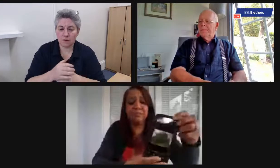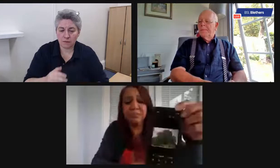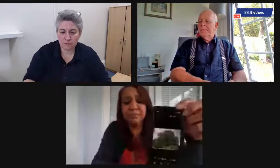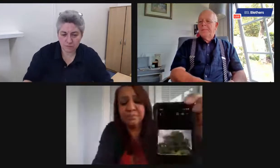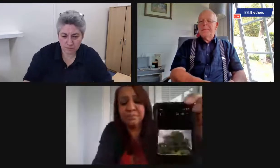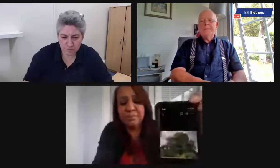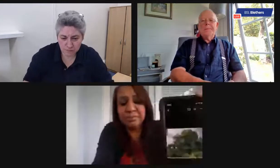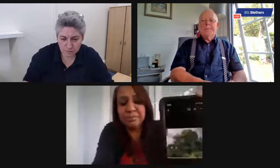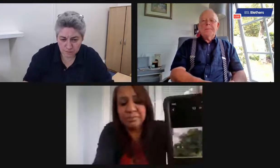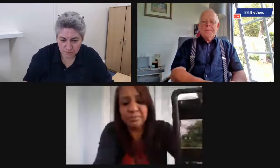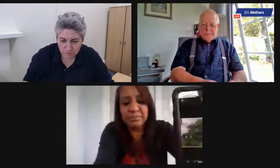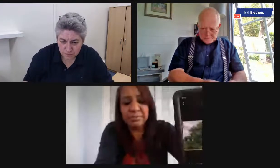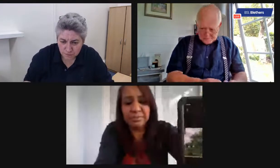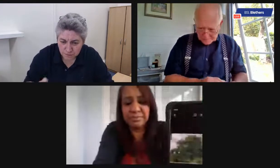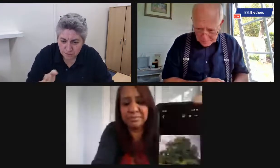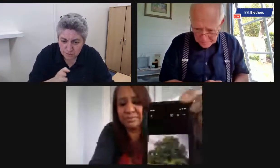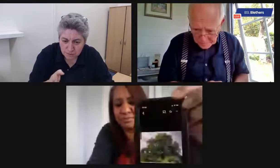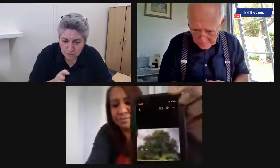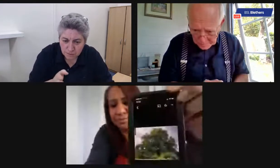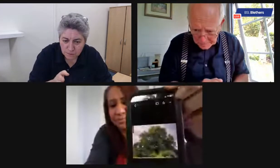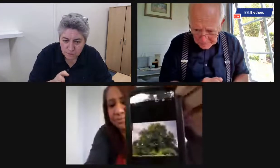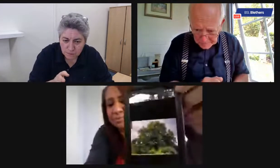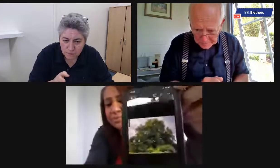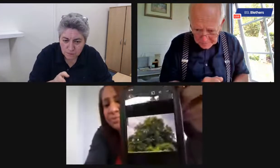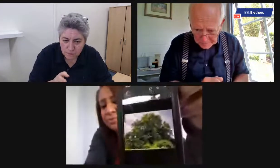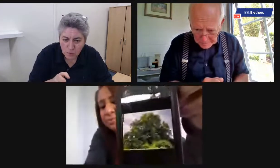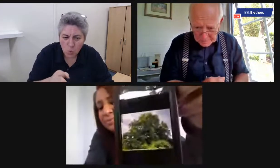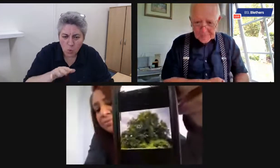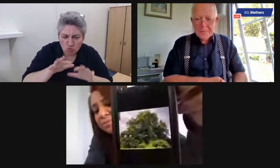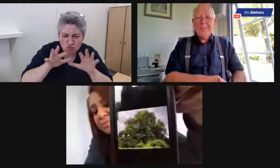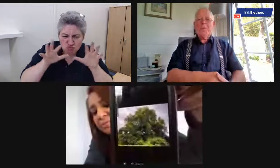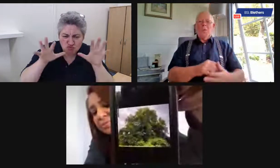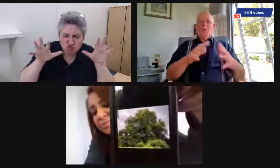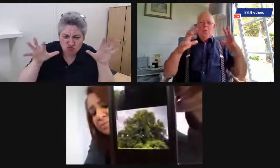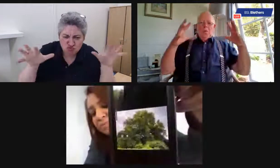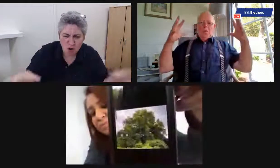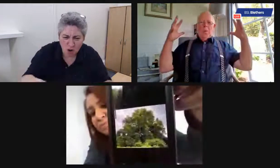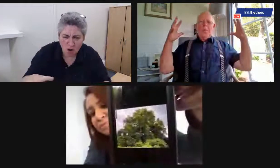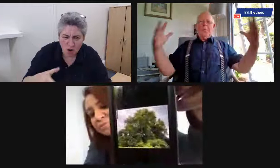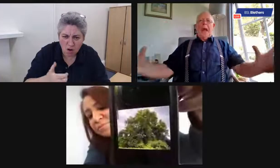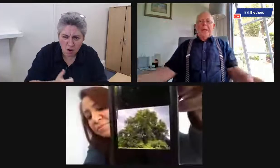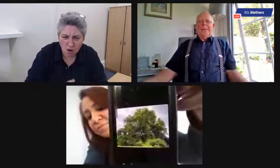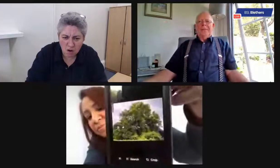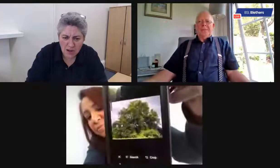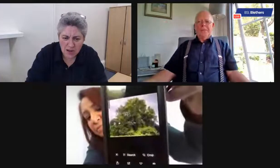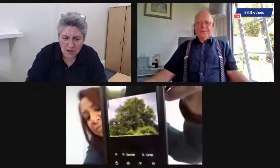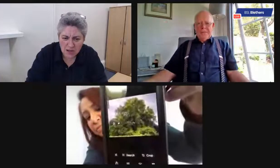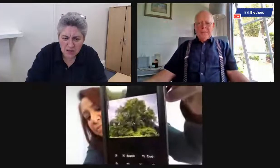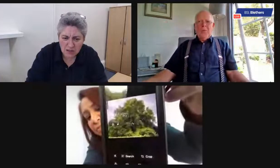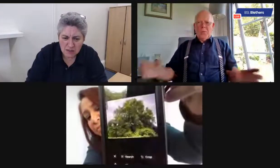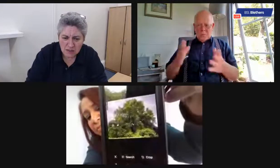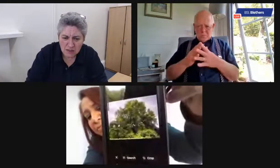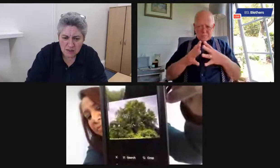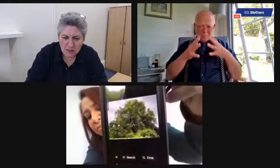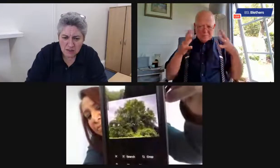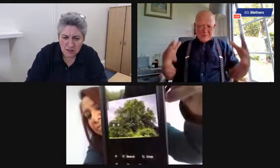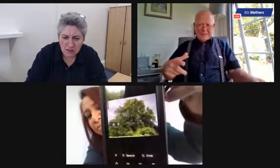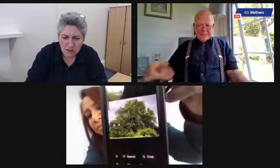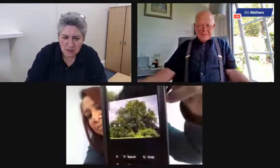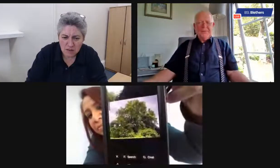Here we go. There it is. If you can see it on the camera. Wow. Oh, that is massive. That's